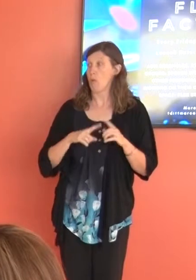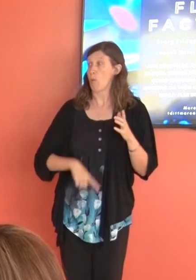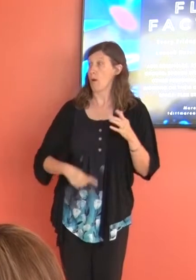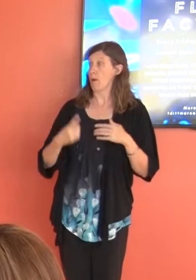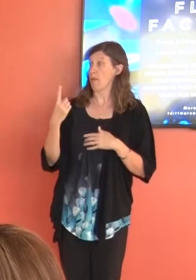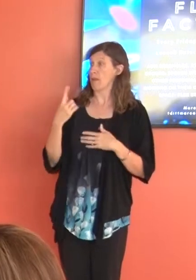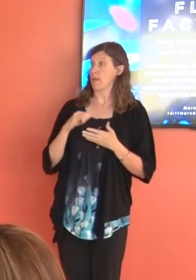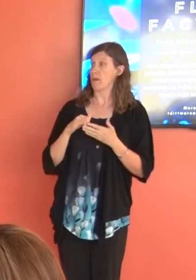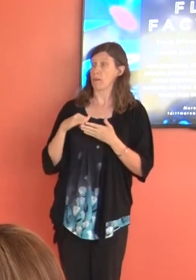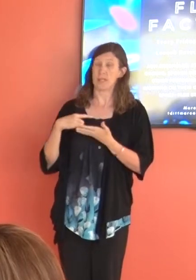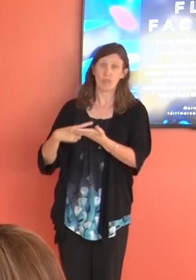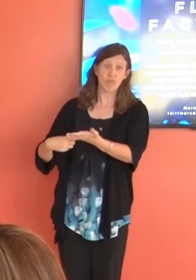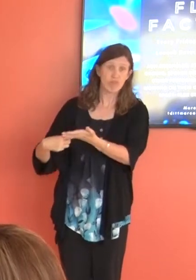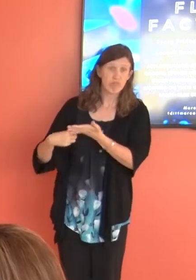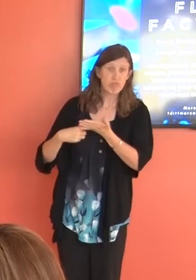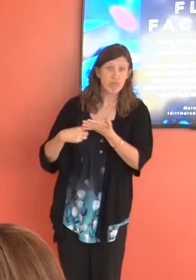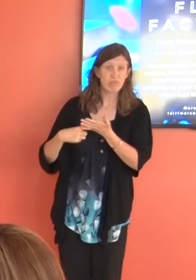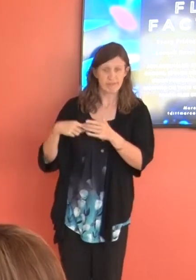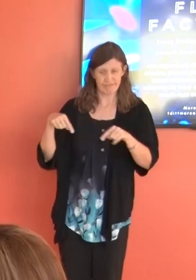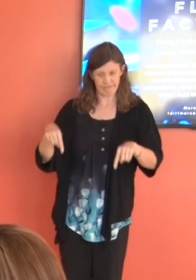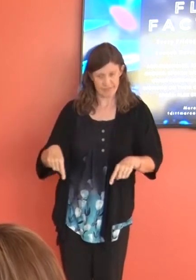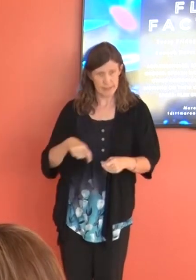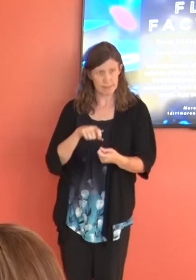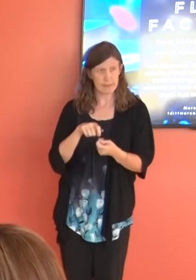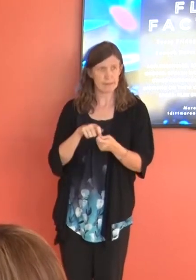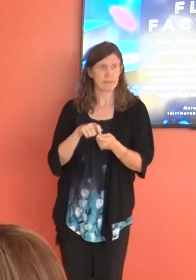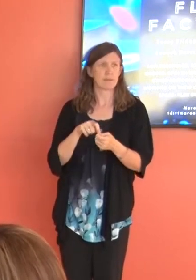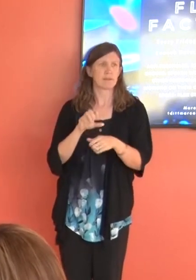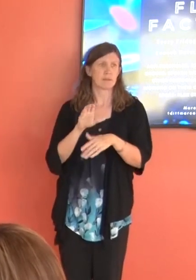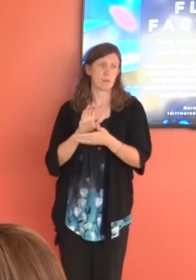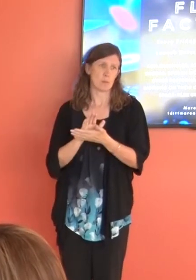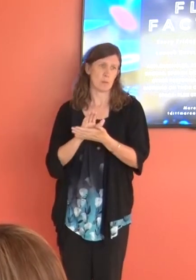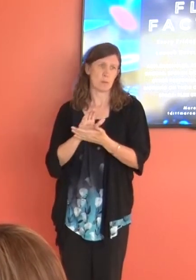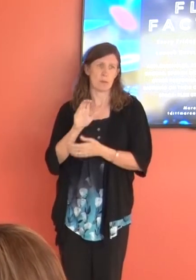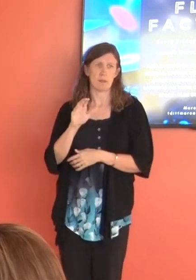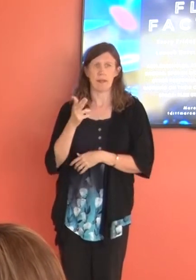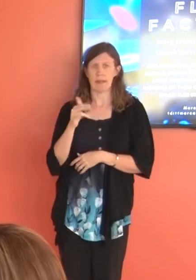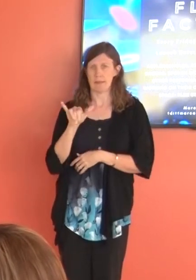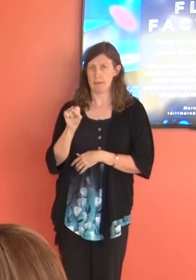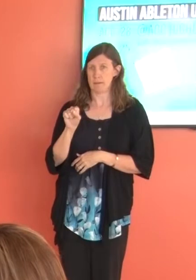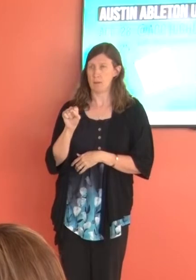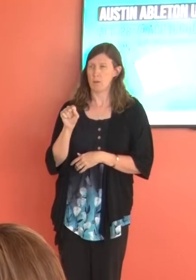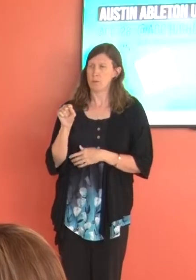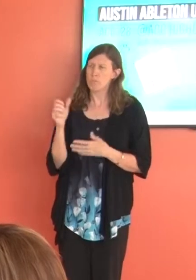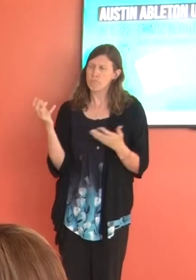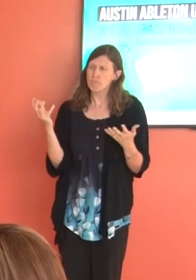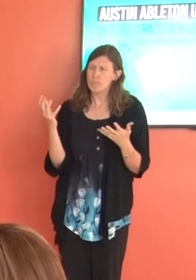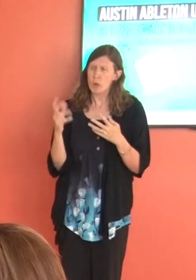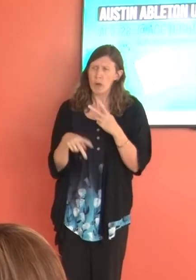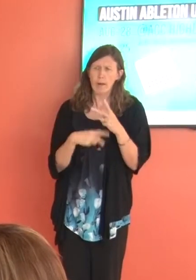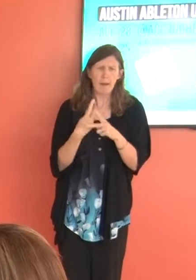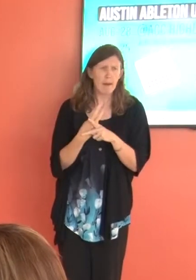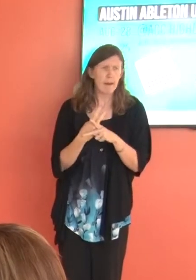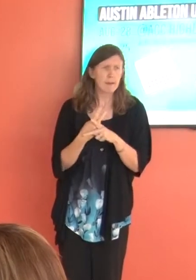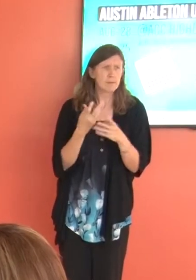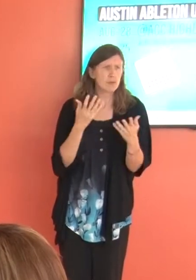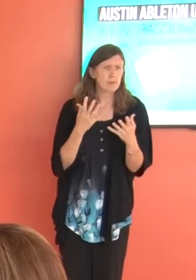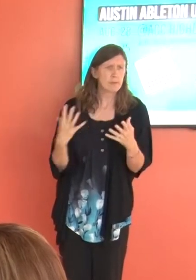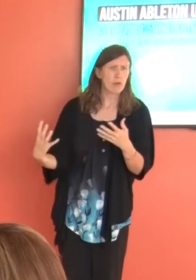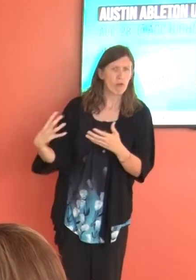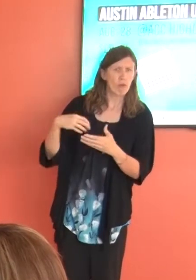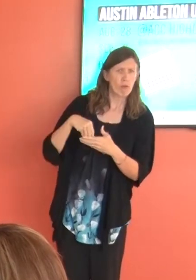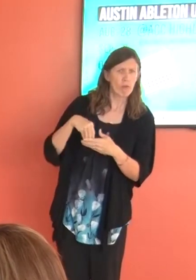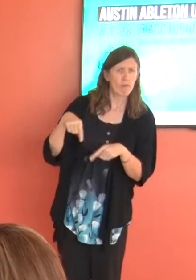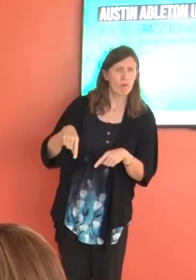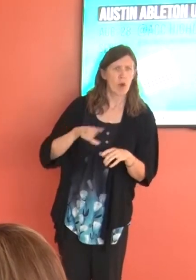talk about for the Hays Campus, is what types of services do we have to make sure that we include for